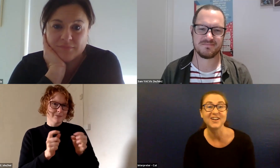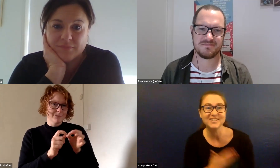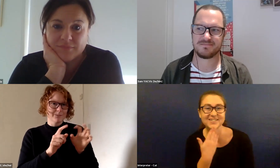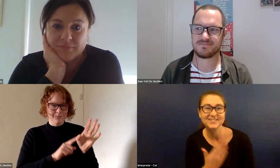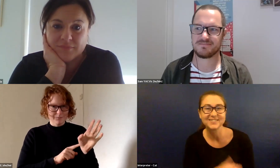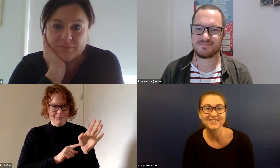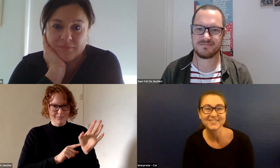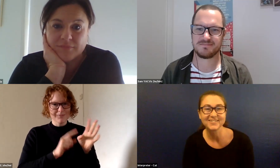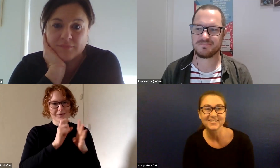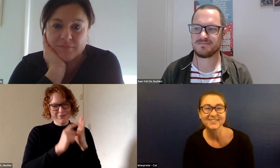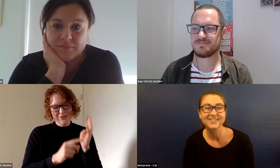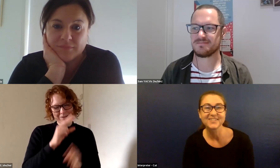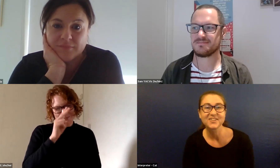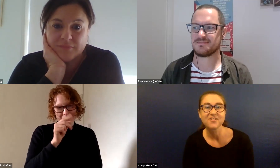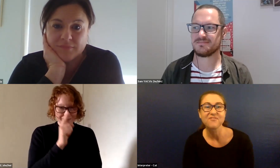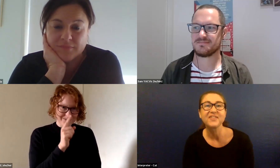co-designed